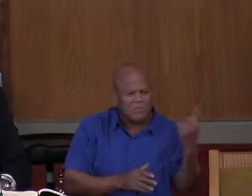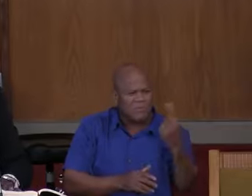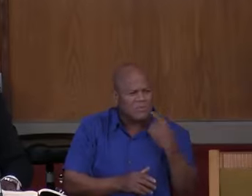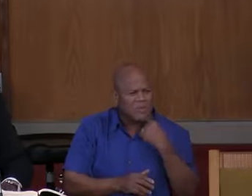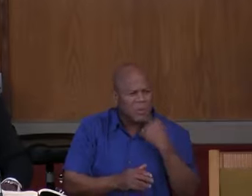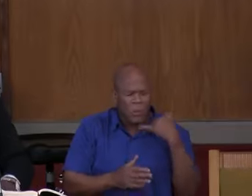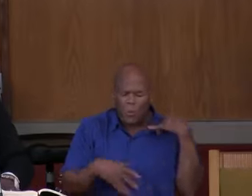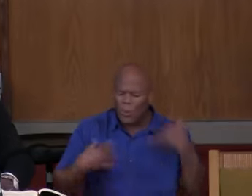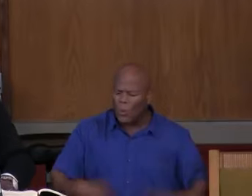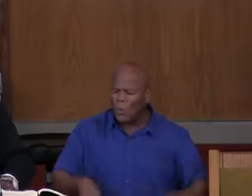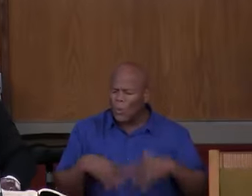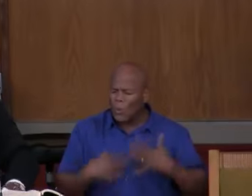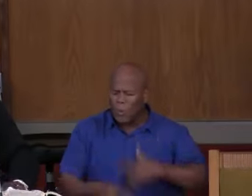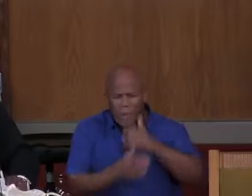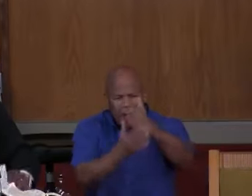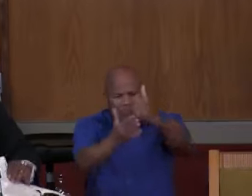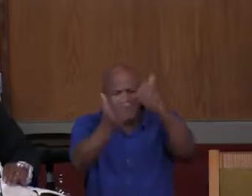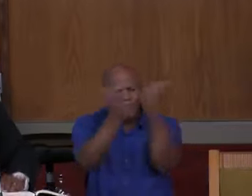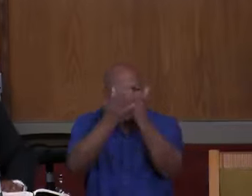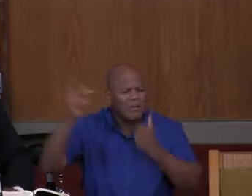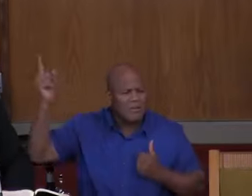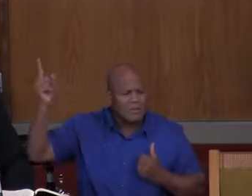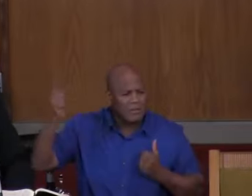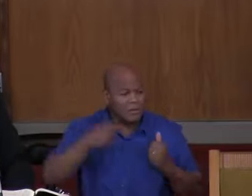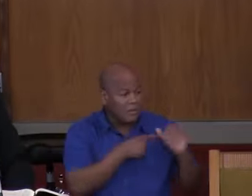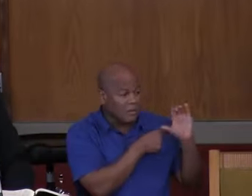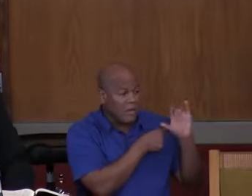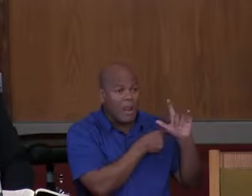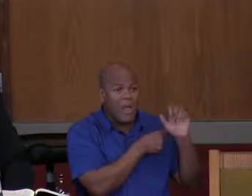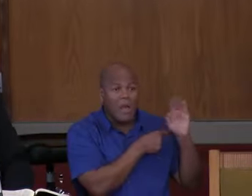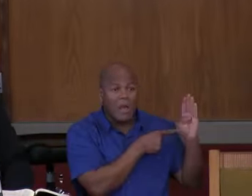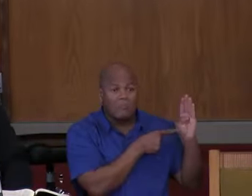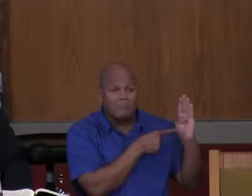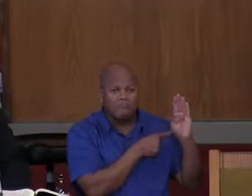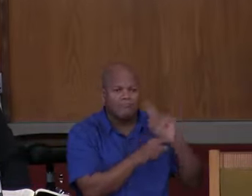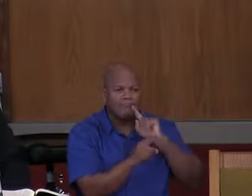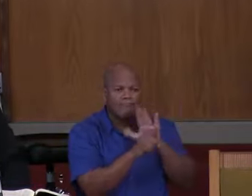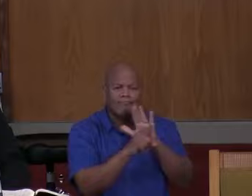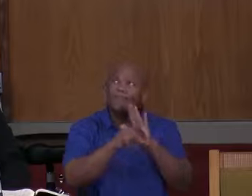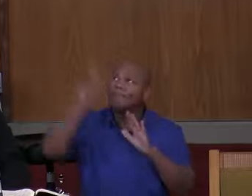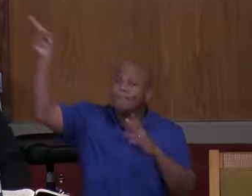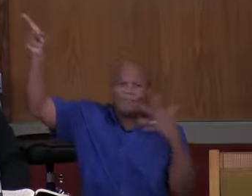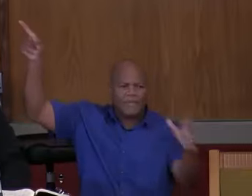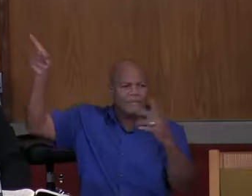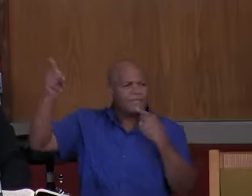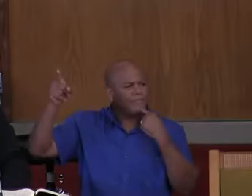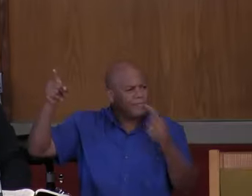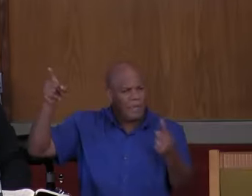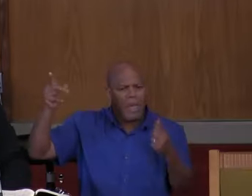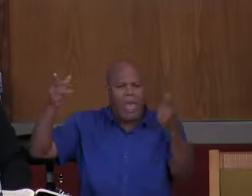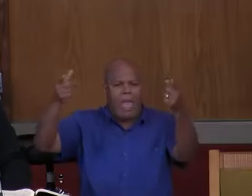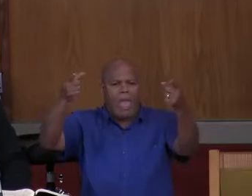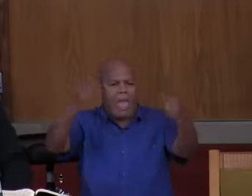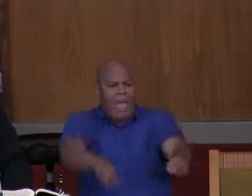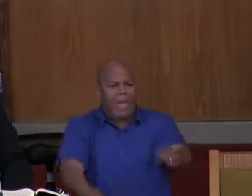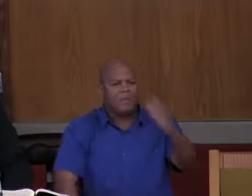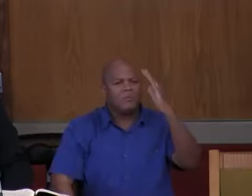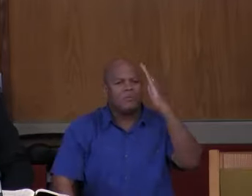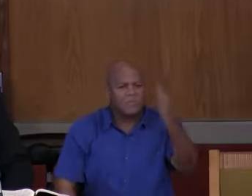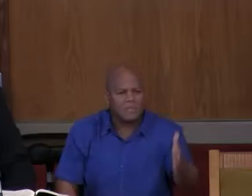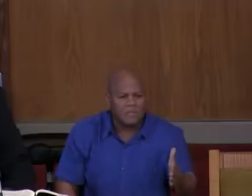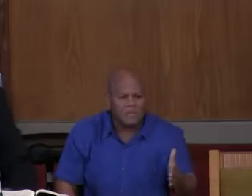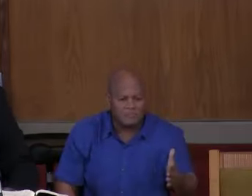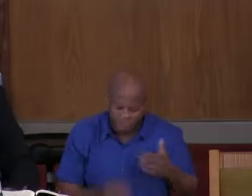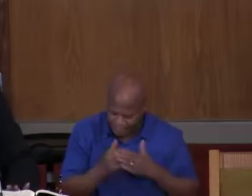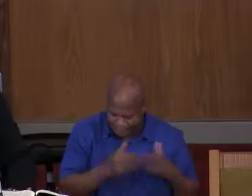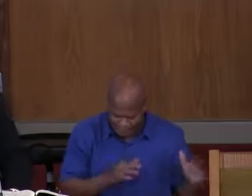amen. Caleb was confident that what God spoke would, in fact, come to pass. Let me move